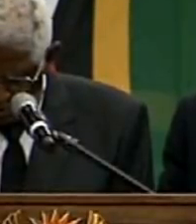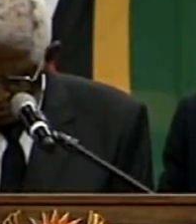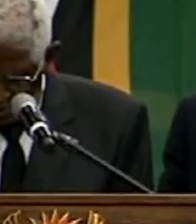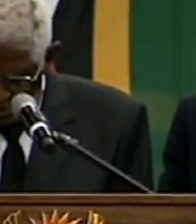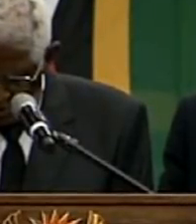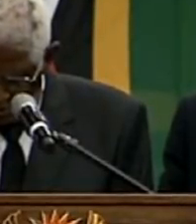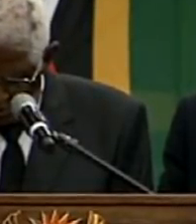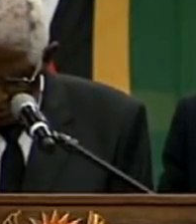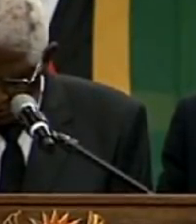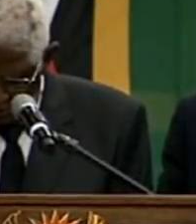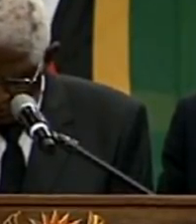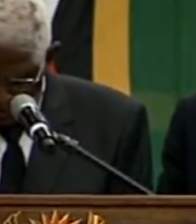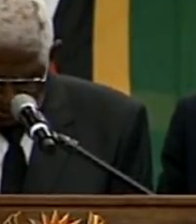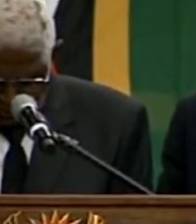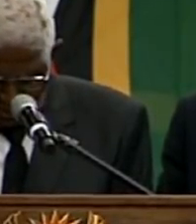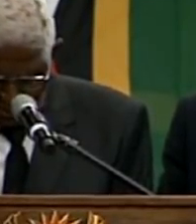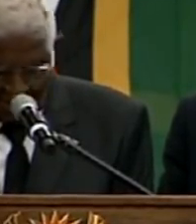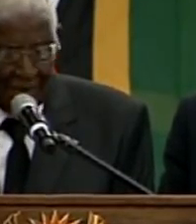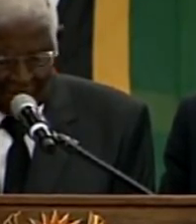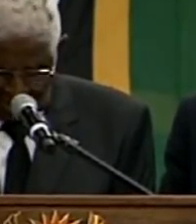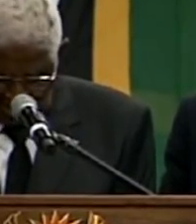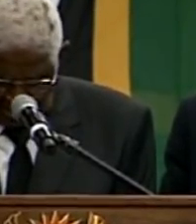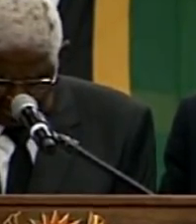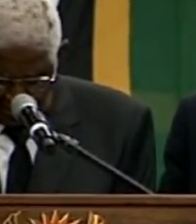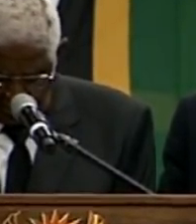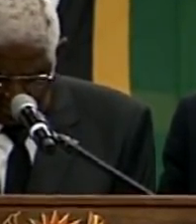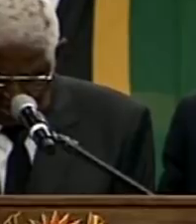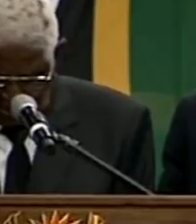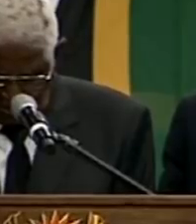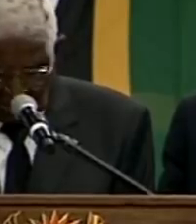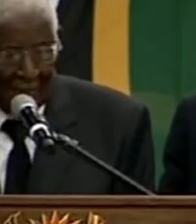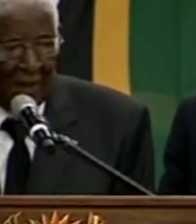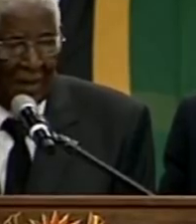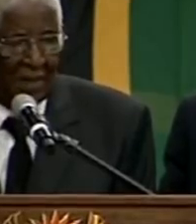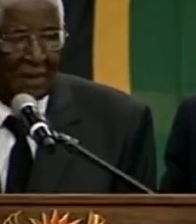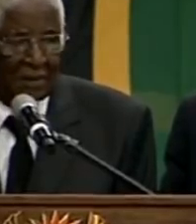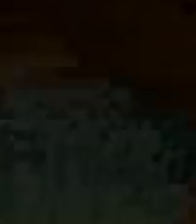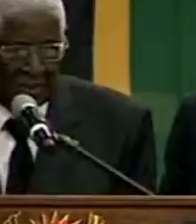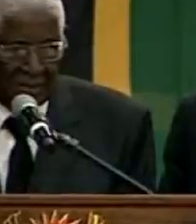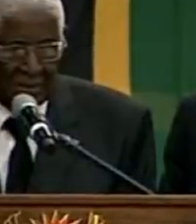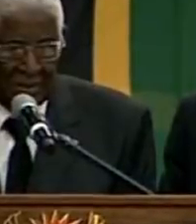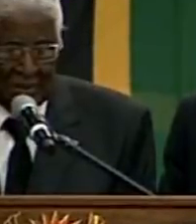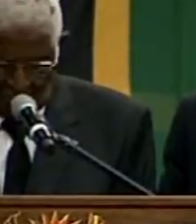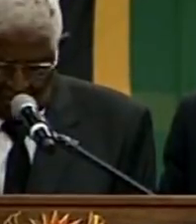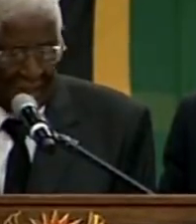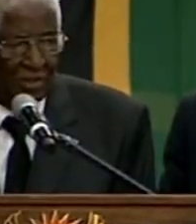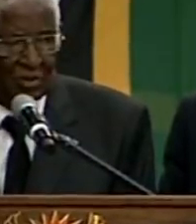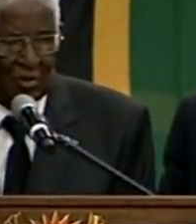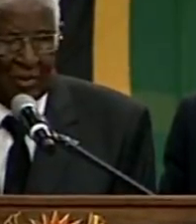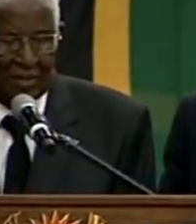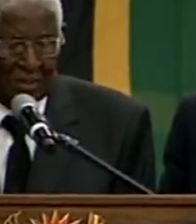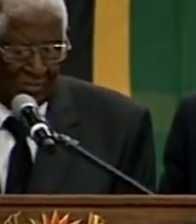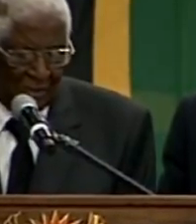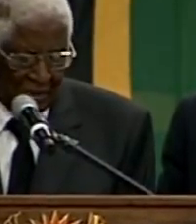the children and relatives of my dear friend and brother, Richard. May